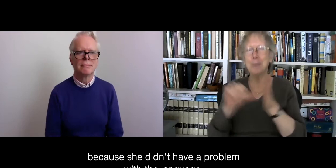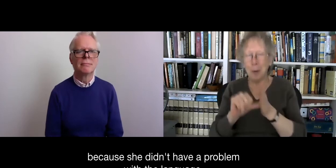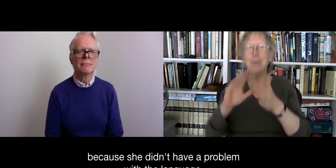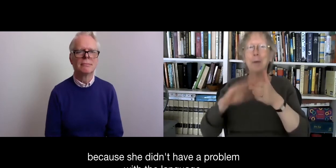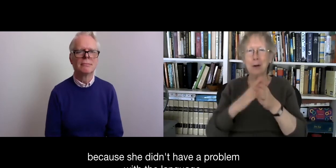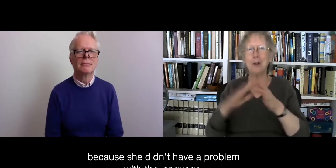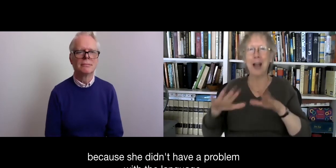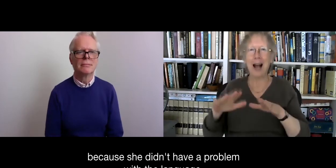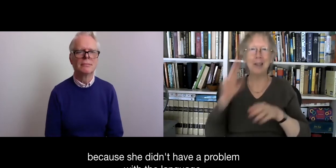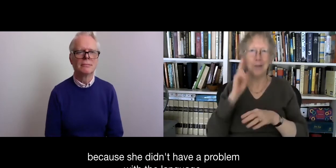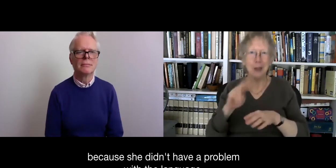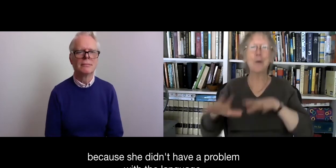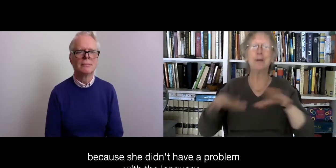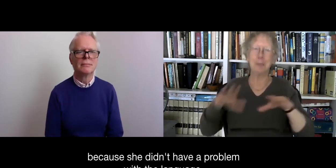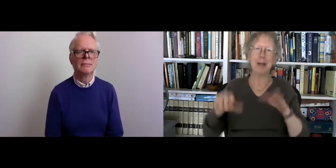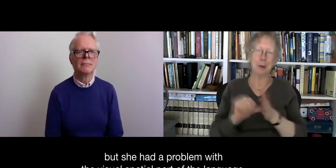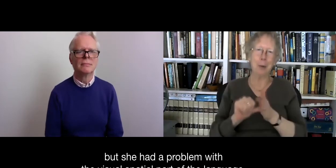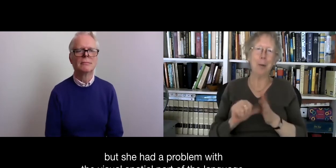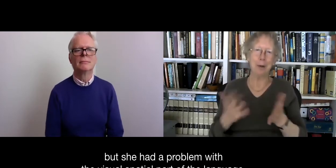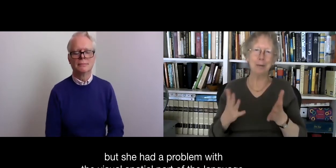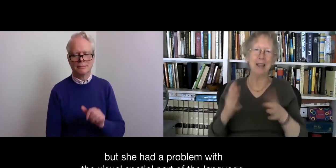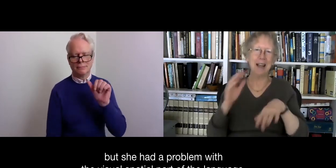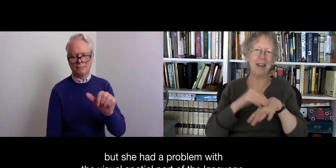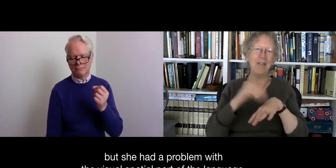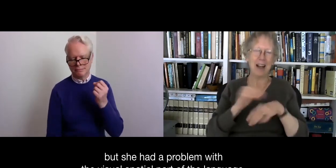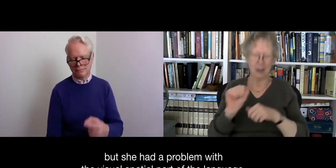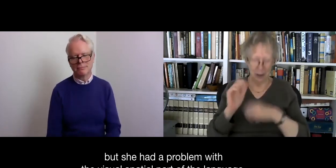have a problem with the language, but she had a problem with the visual